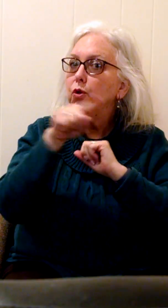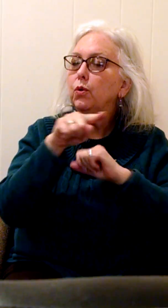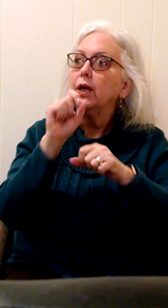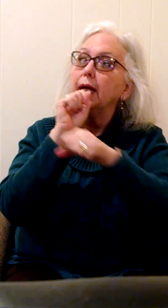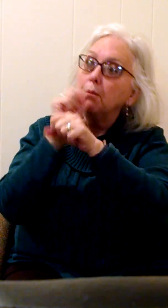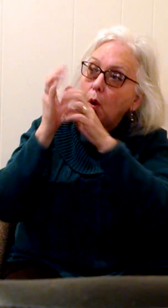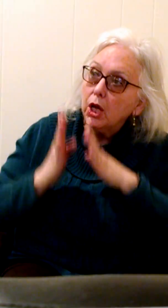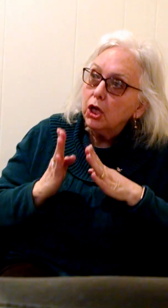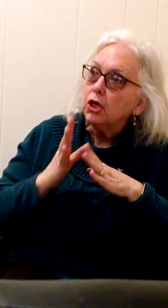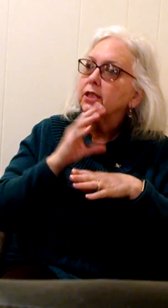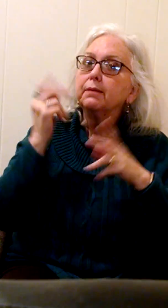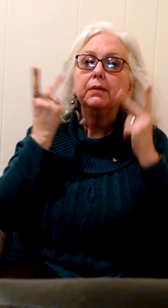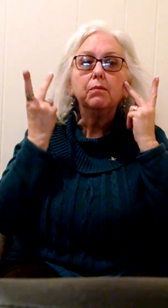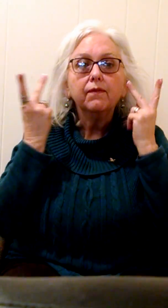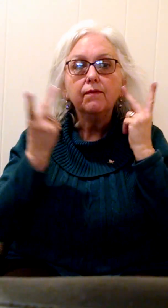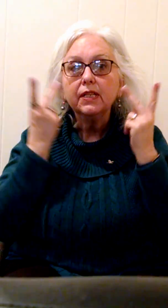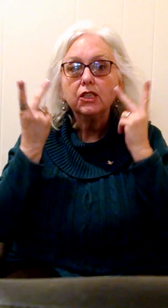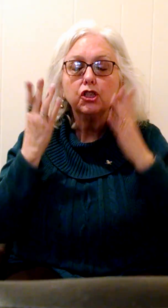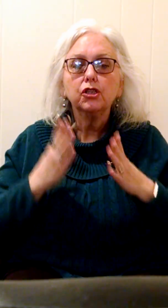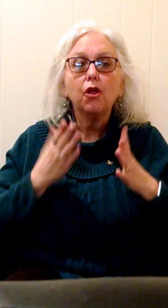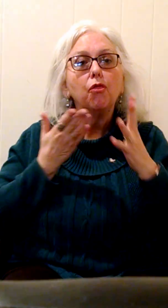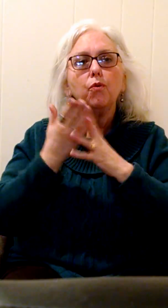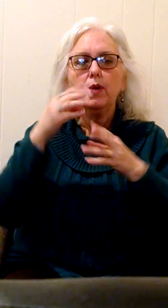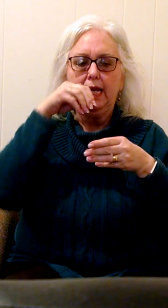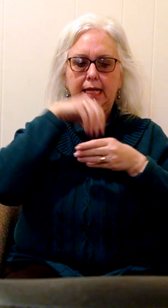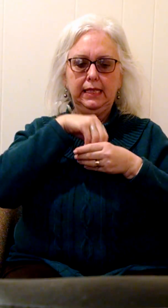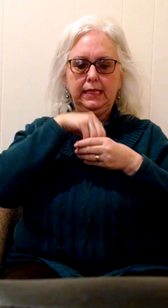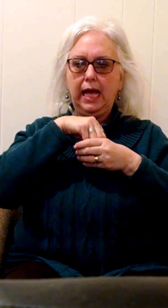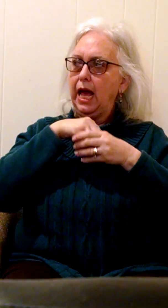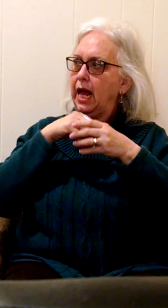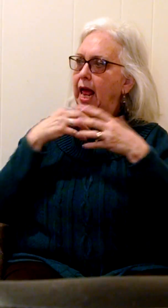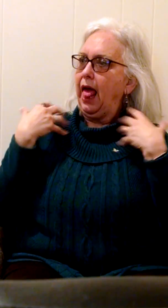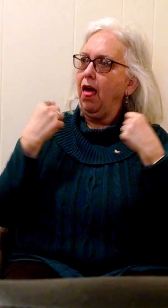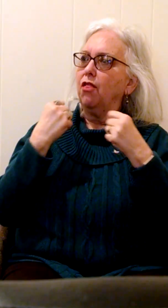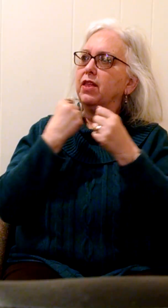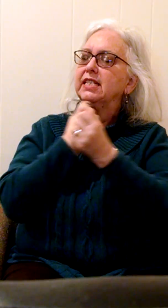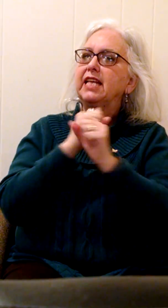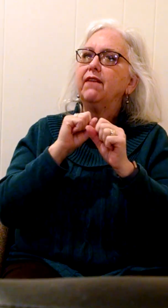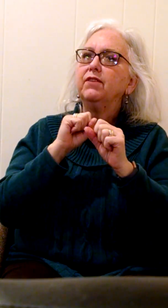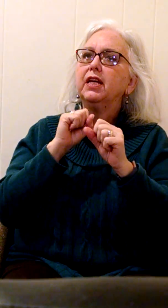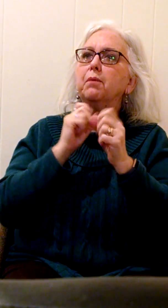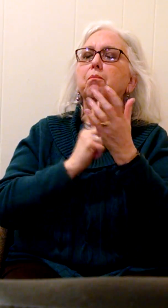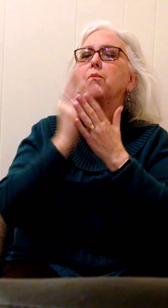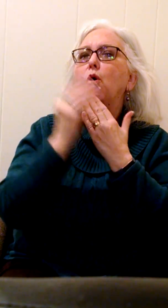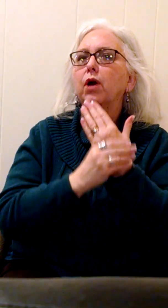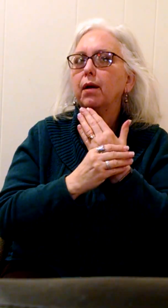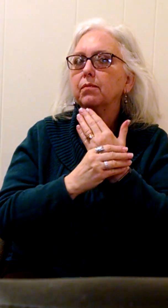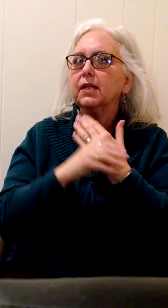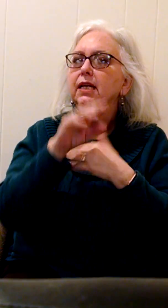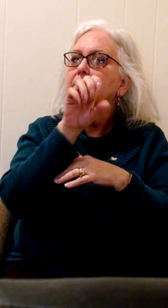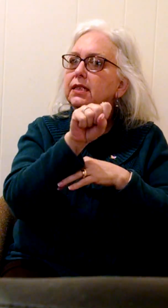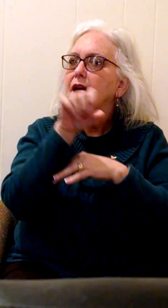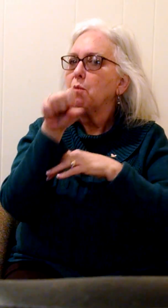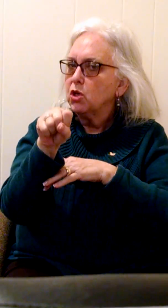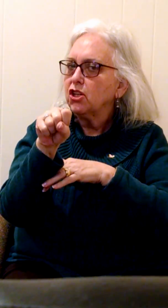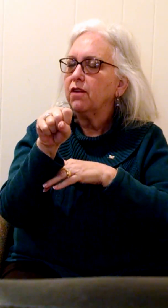visitors through an internal health and safety program. Sycamore Services has in